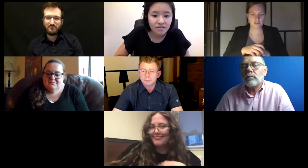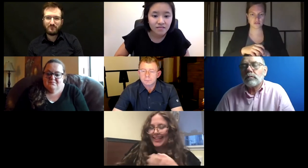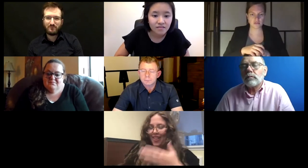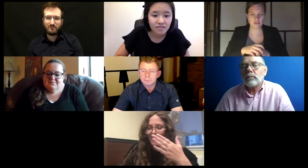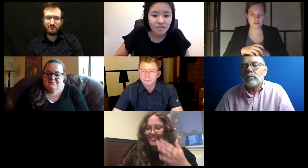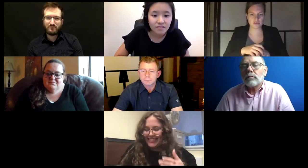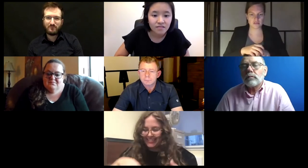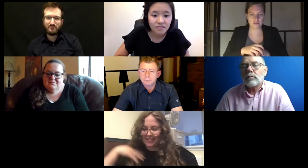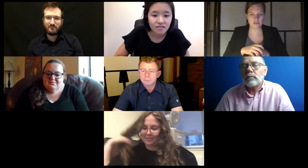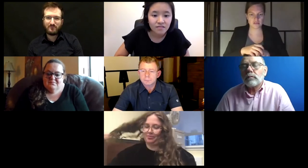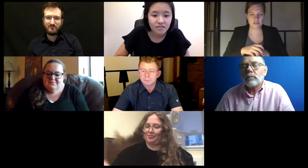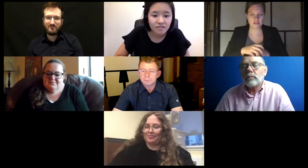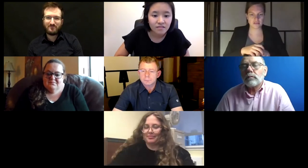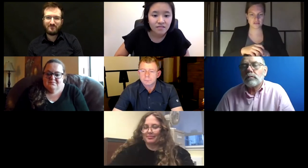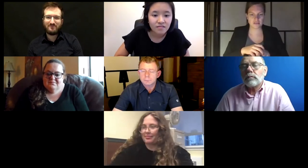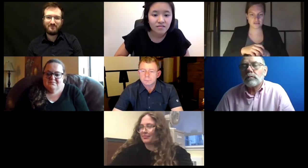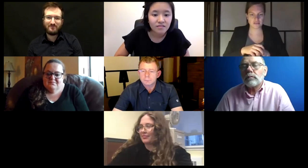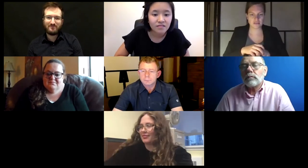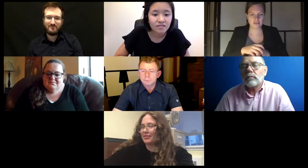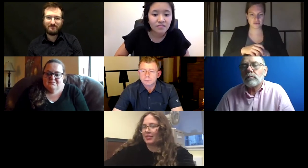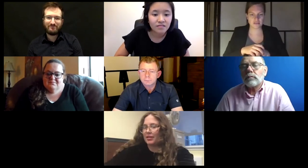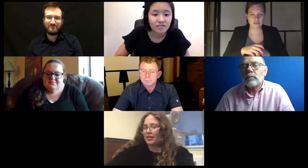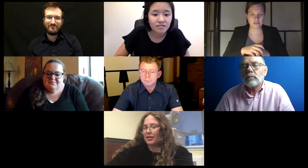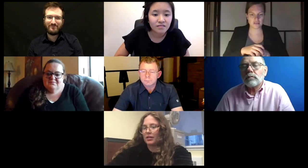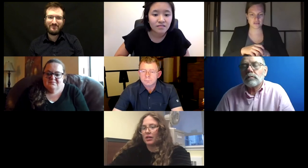individual. Okay. Let me just refer back to it here.